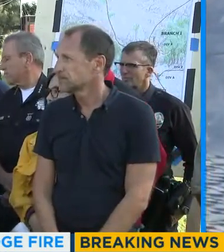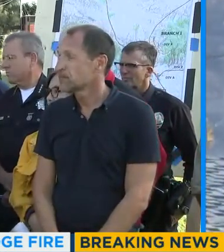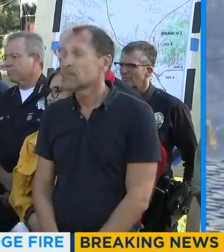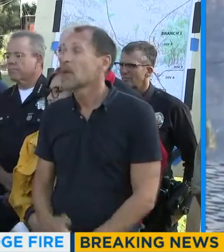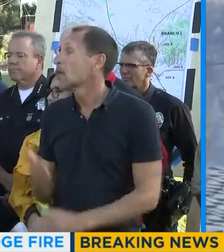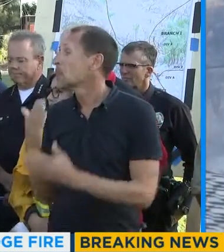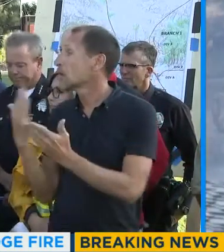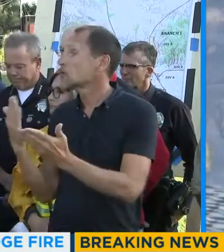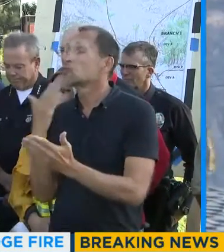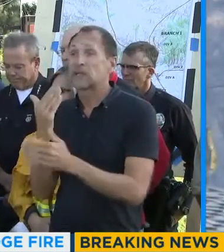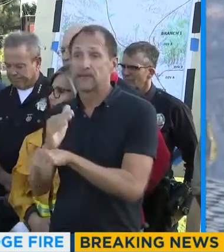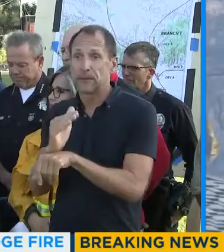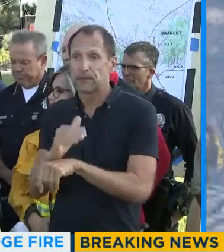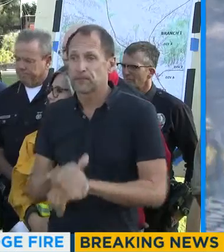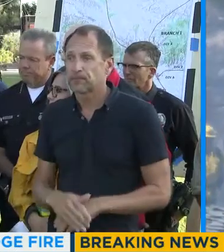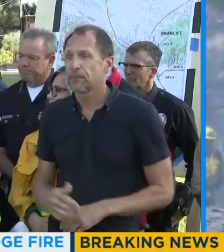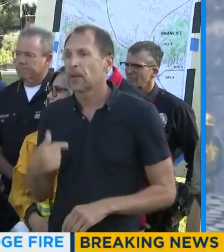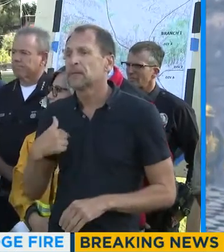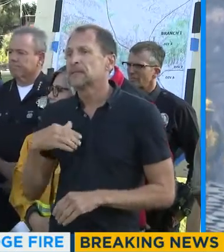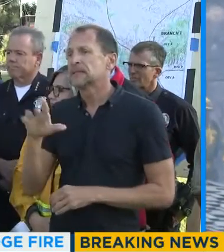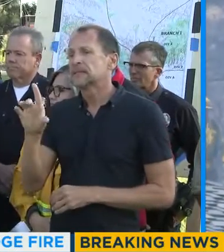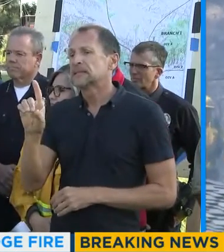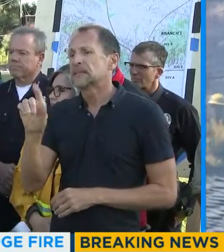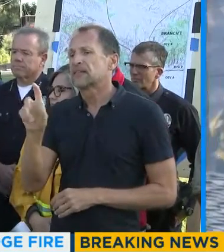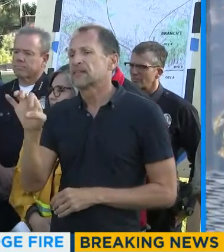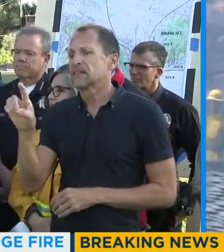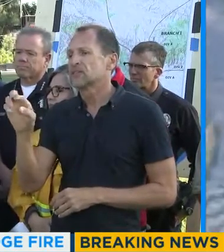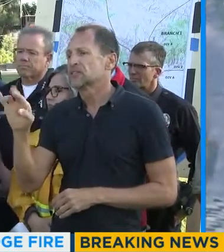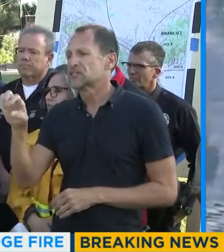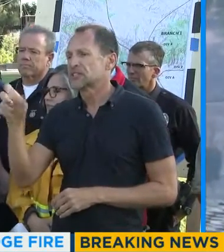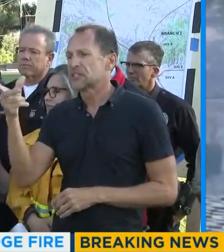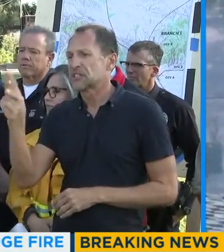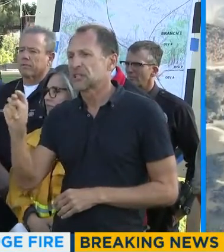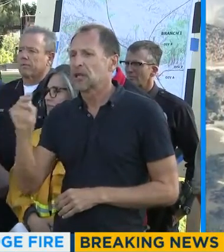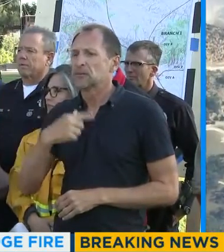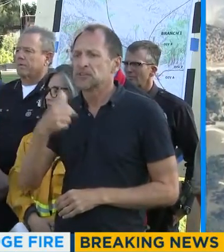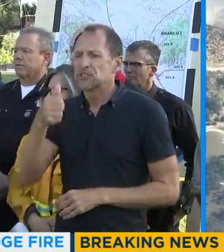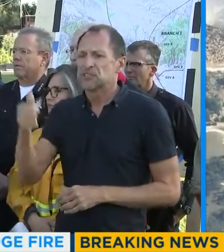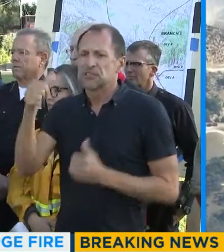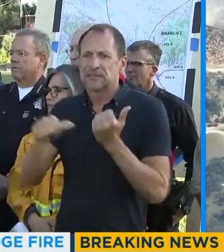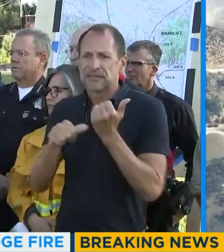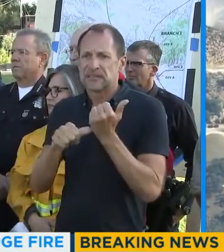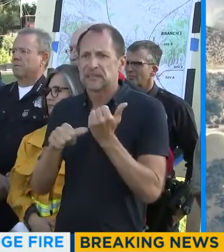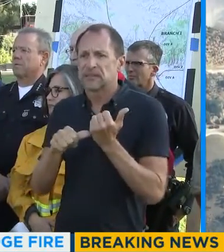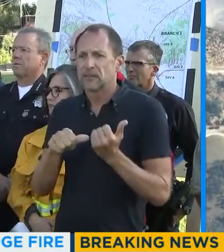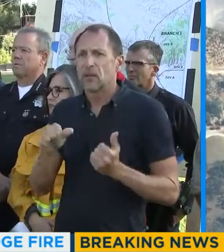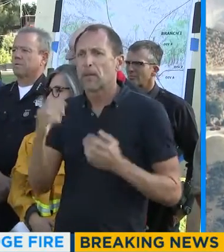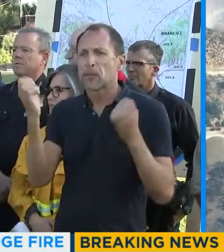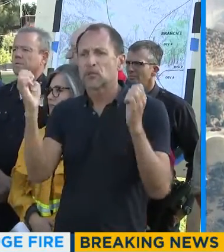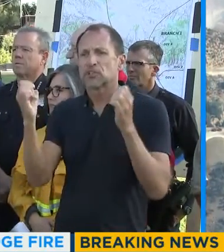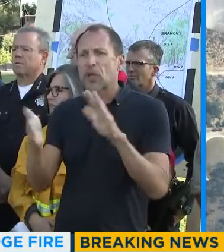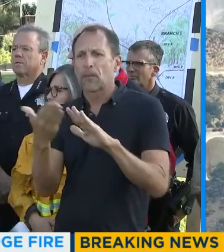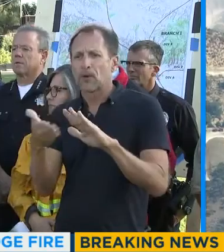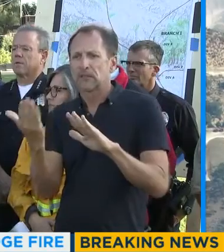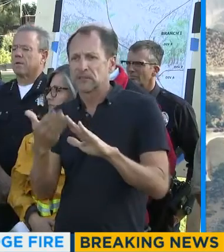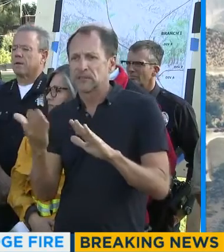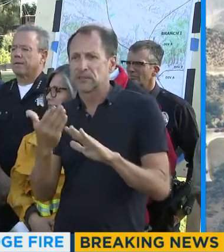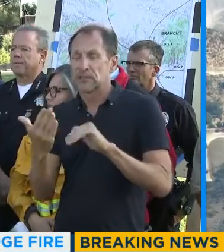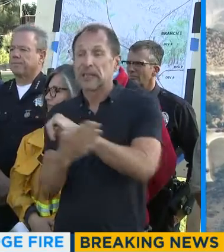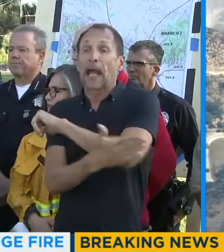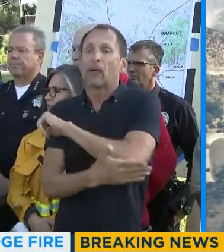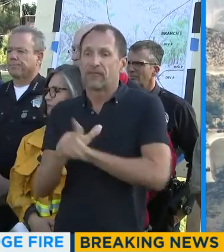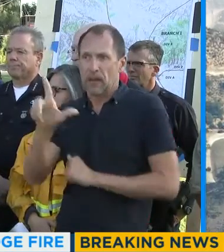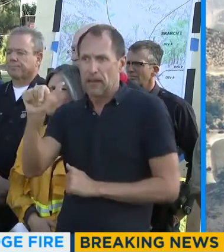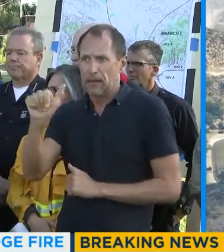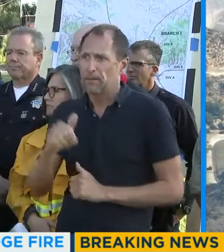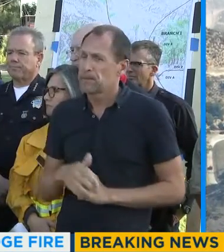Thank you, Chief, and good evening. David Richardson, Chief Deputy of Emergency Operations for the County of Los Angeles. In this